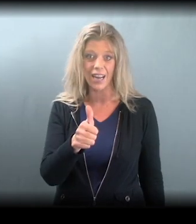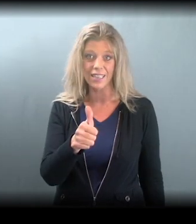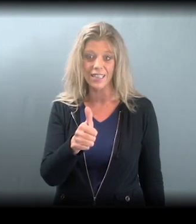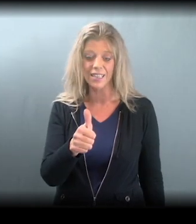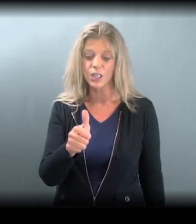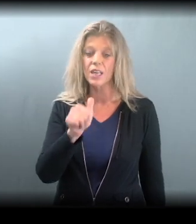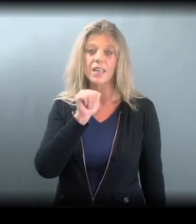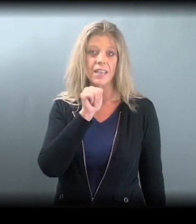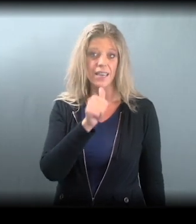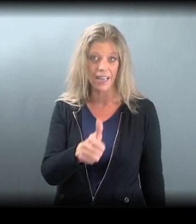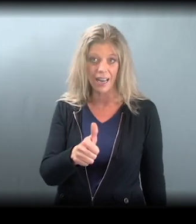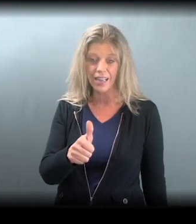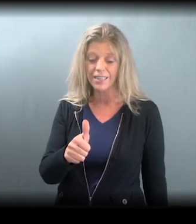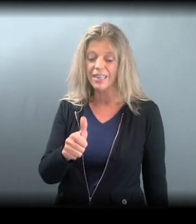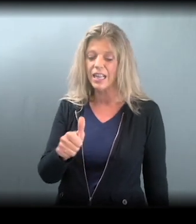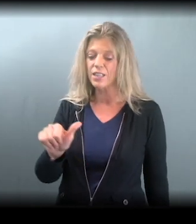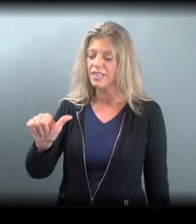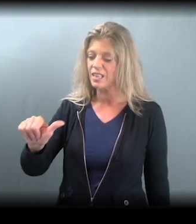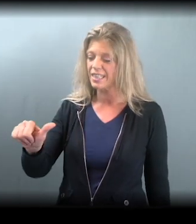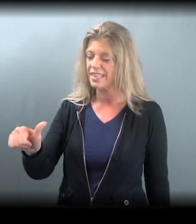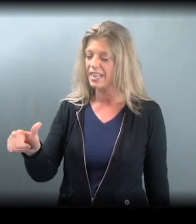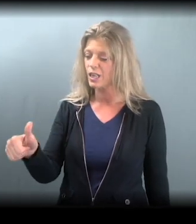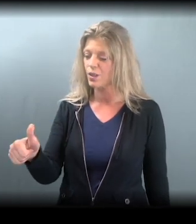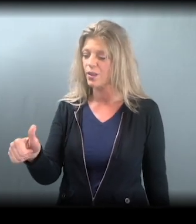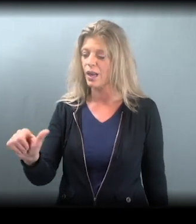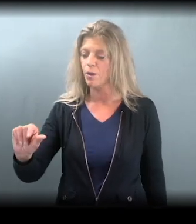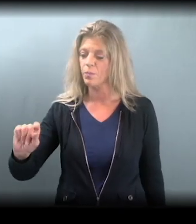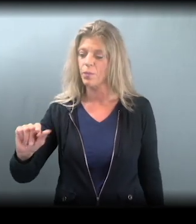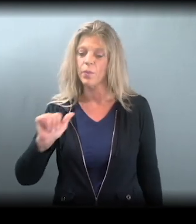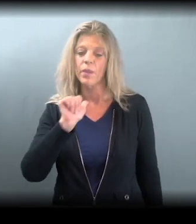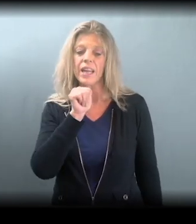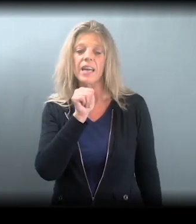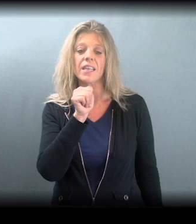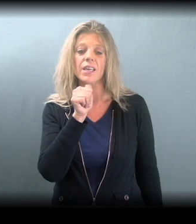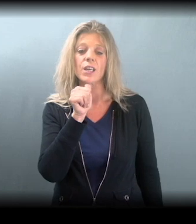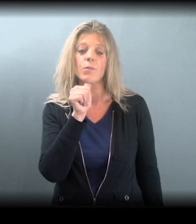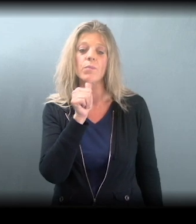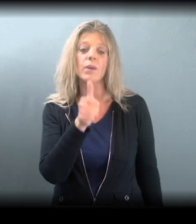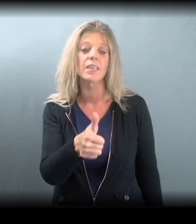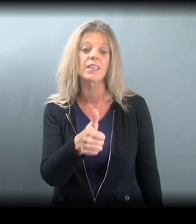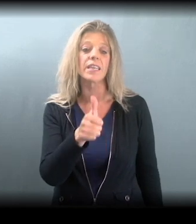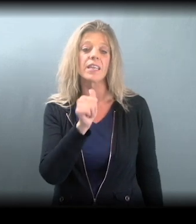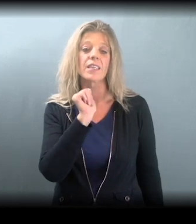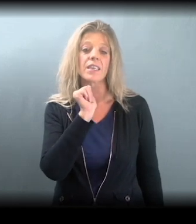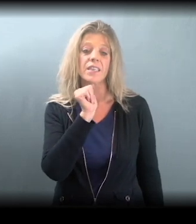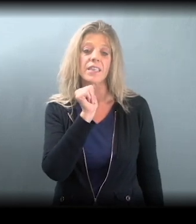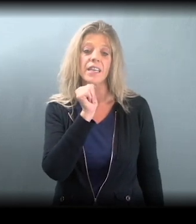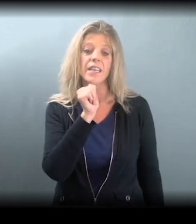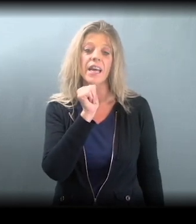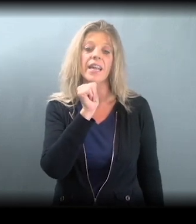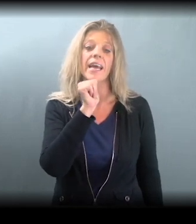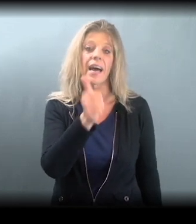not, not. So you're going to take your thumb and you're going to brush it under your chin and